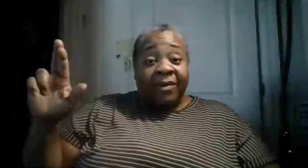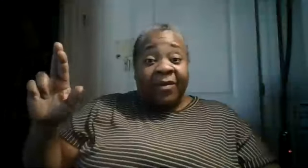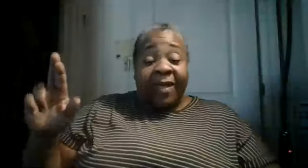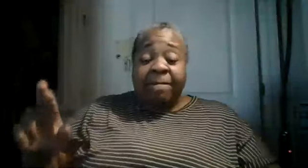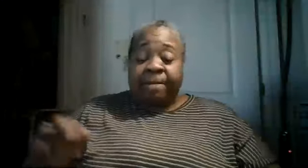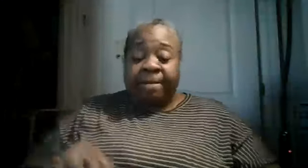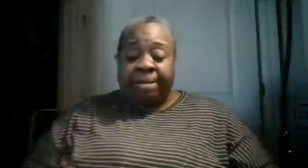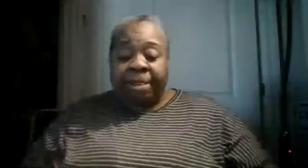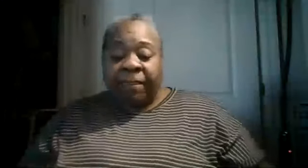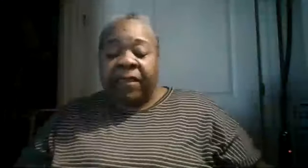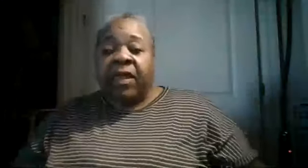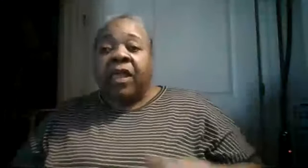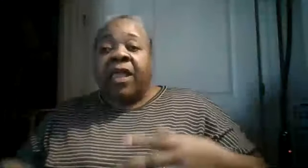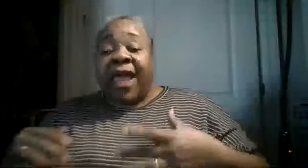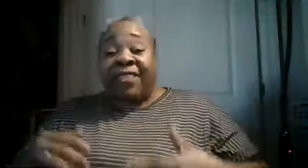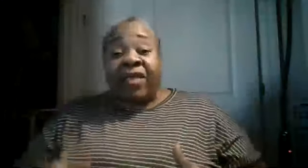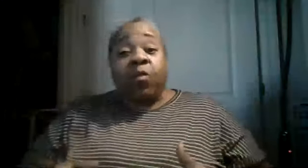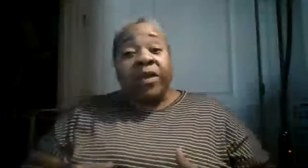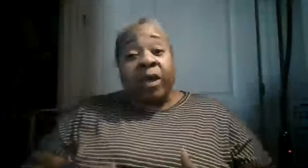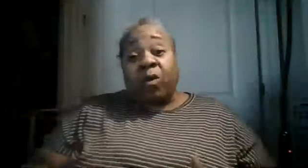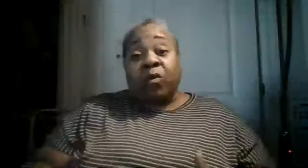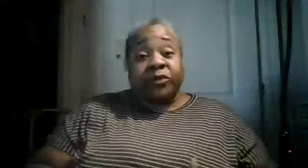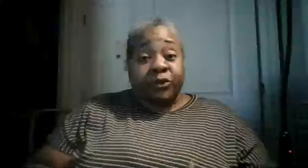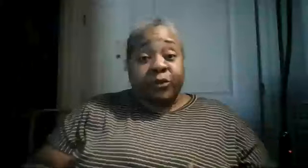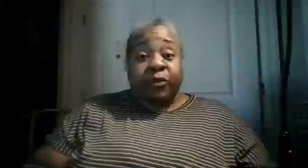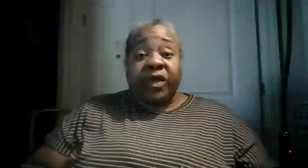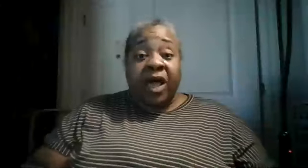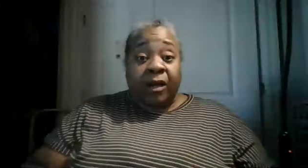Okay? And then we go to the color